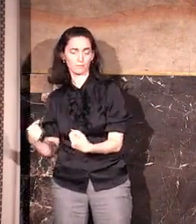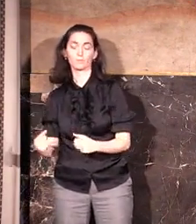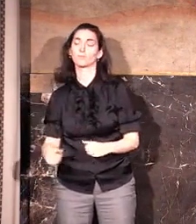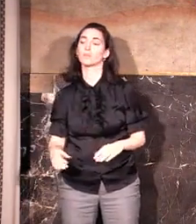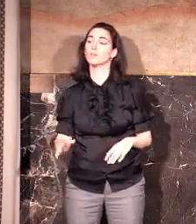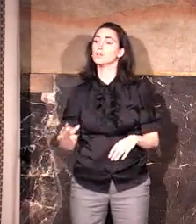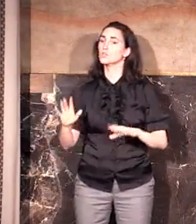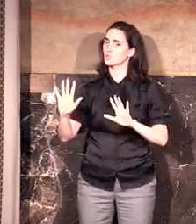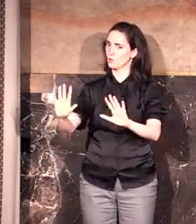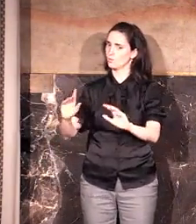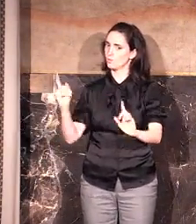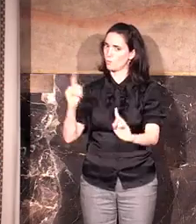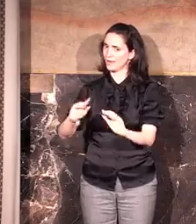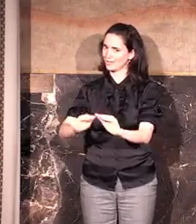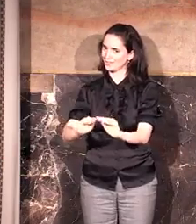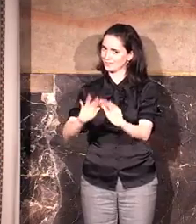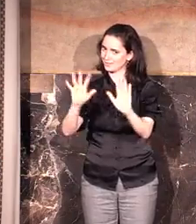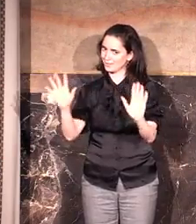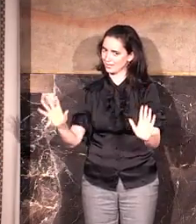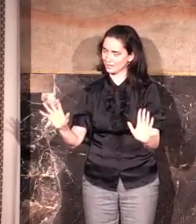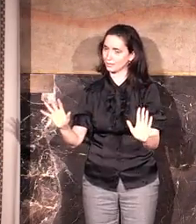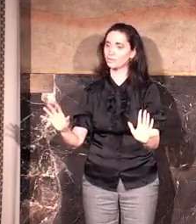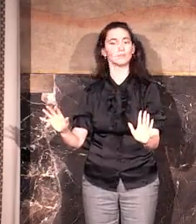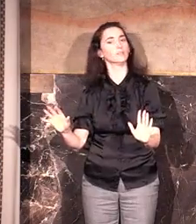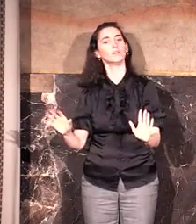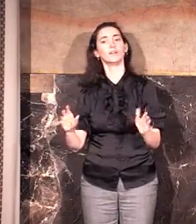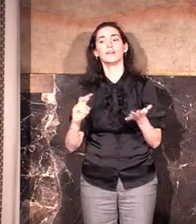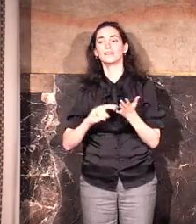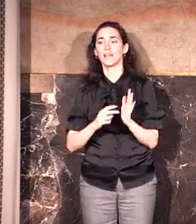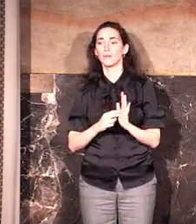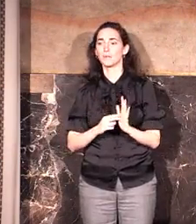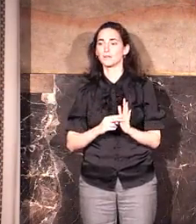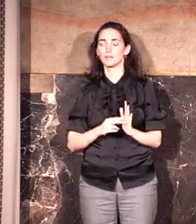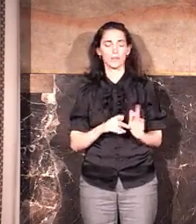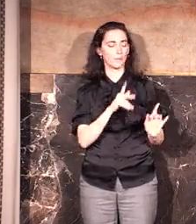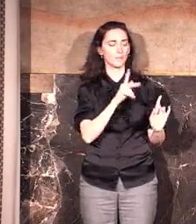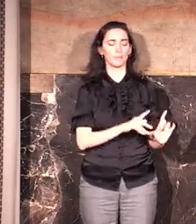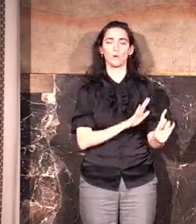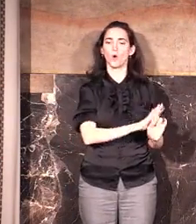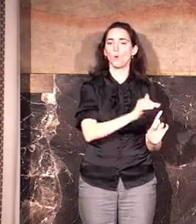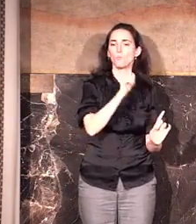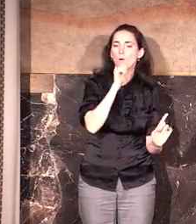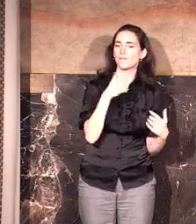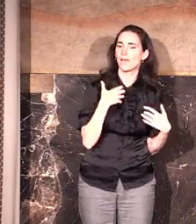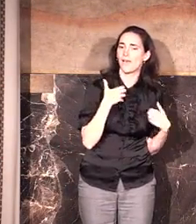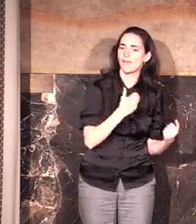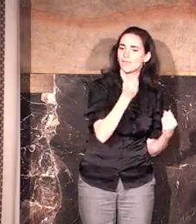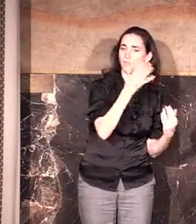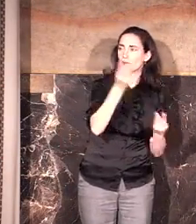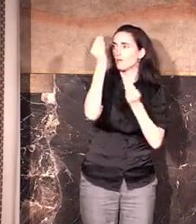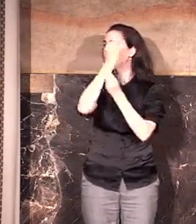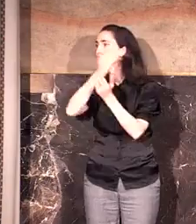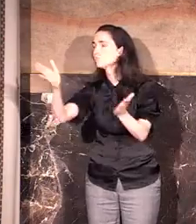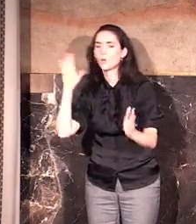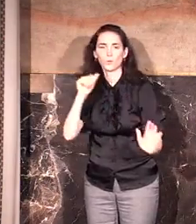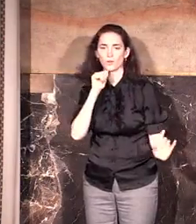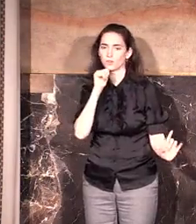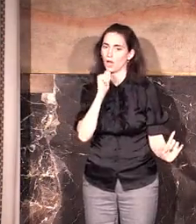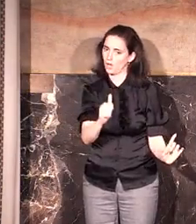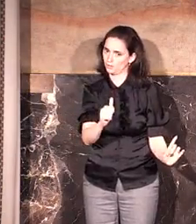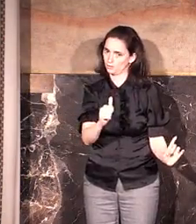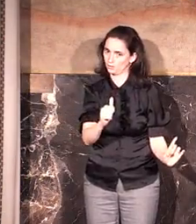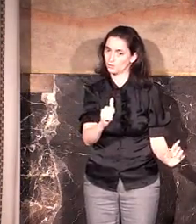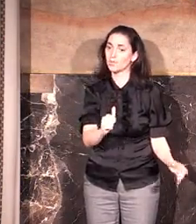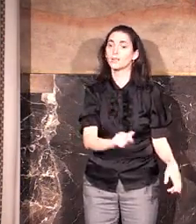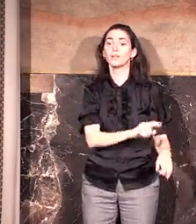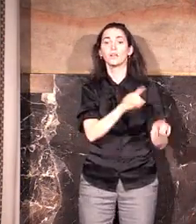one, this is not something that is going to risk sharing of individual information broadly, but two, there is a